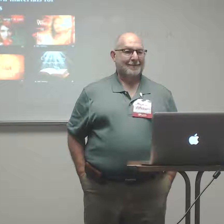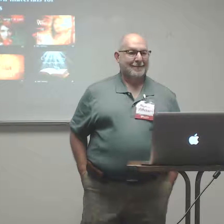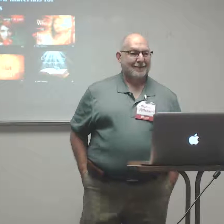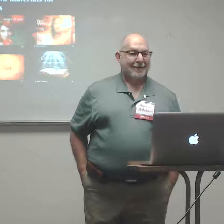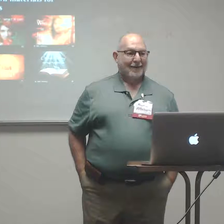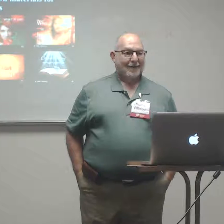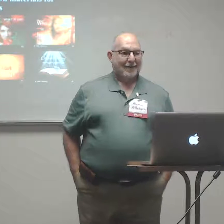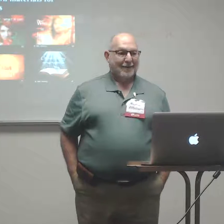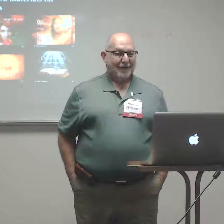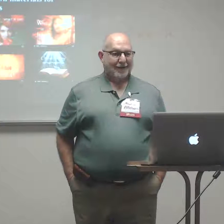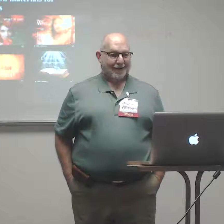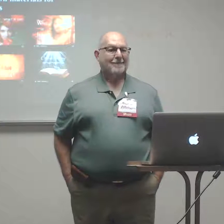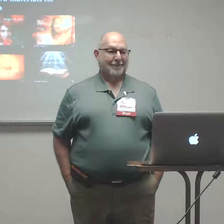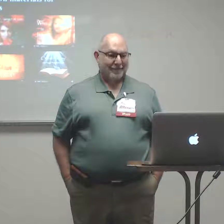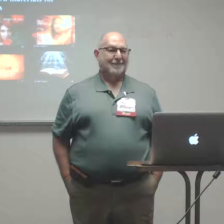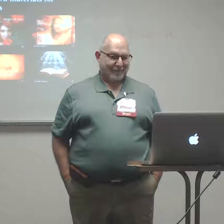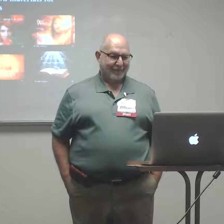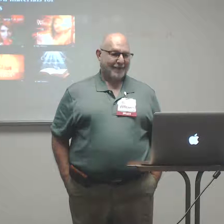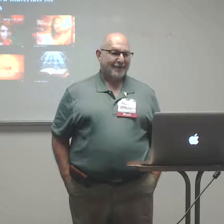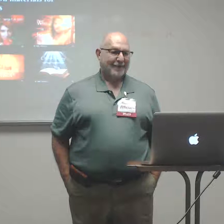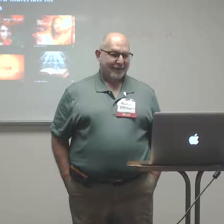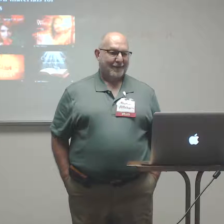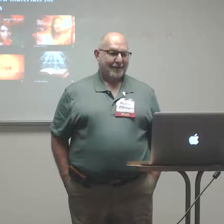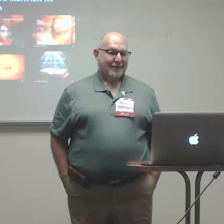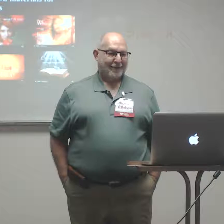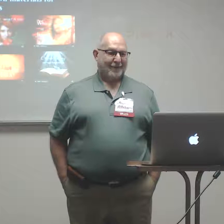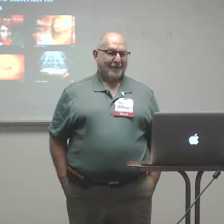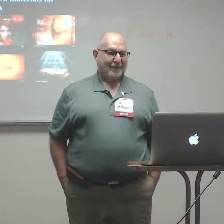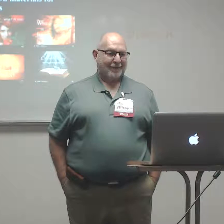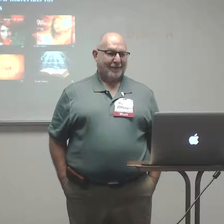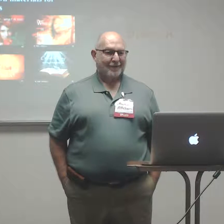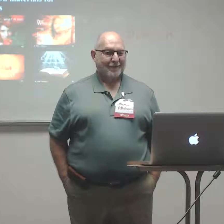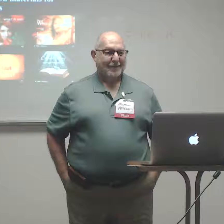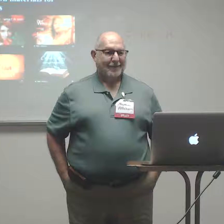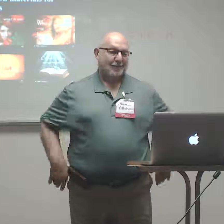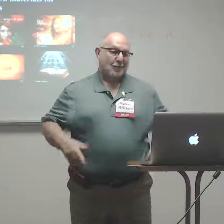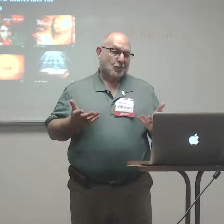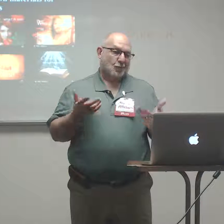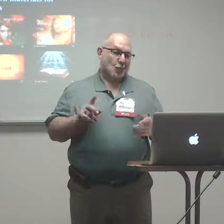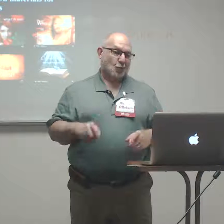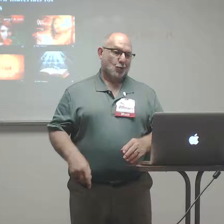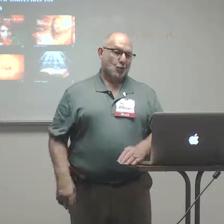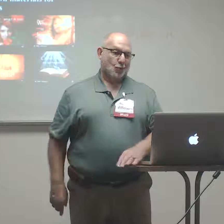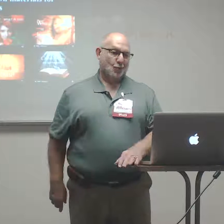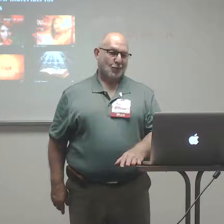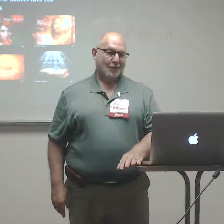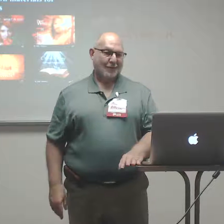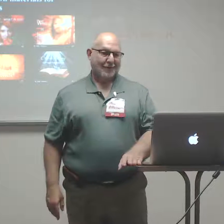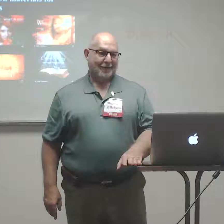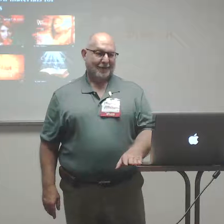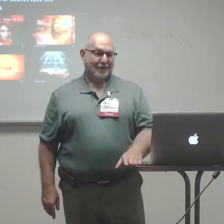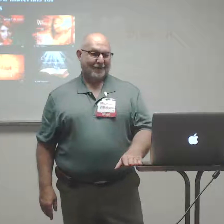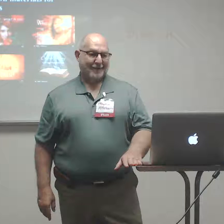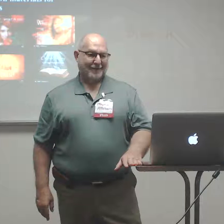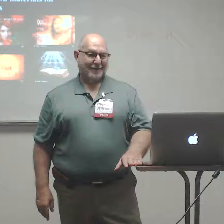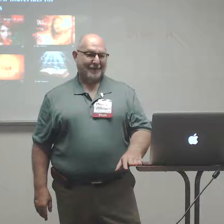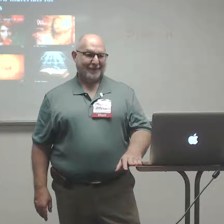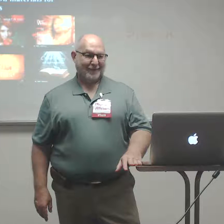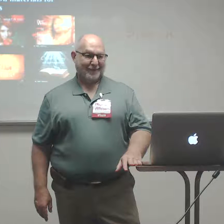Mark Lowenstein's question, you know, if it's not your picture, it's not your own intellectual property,